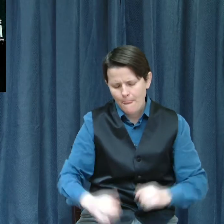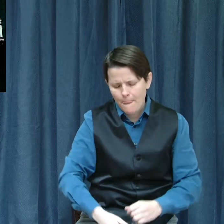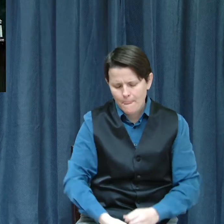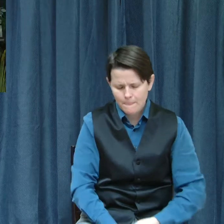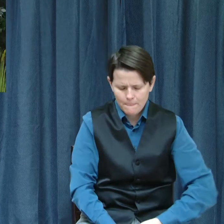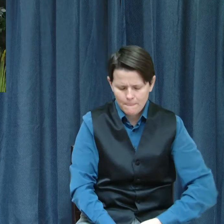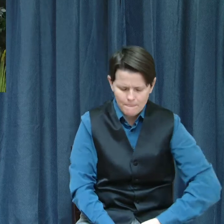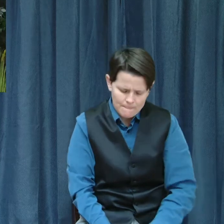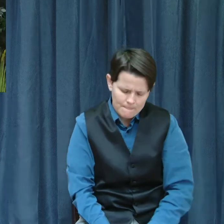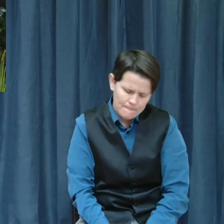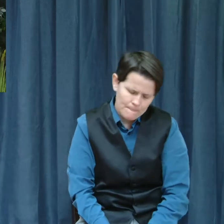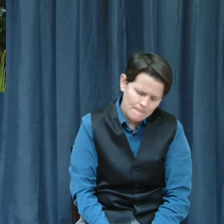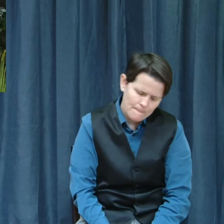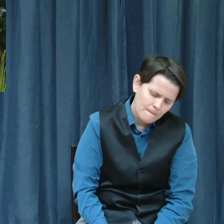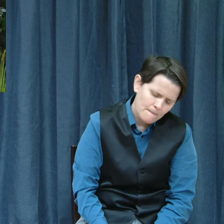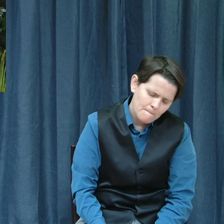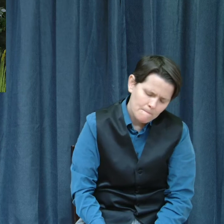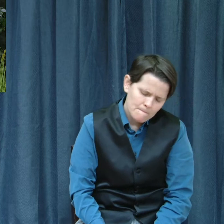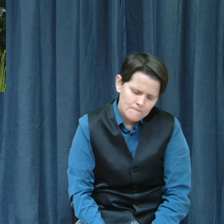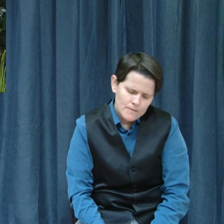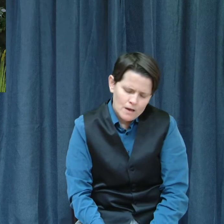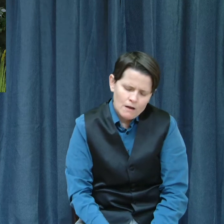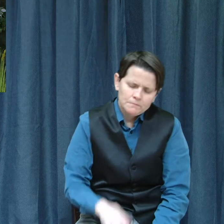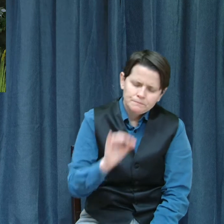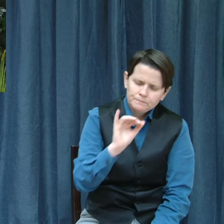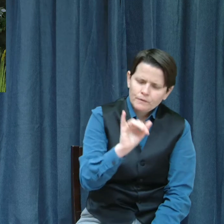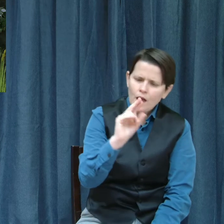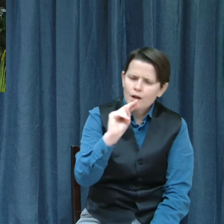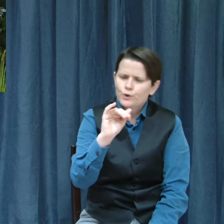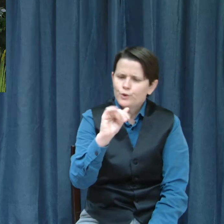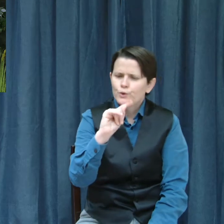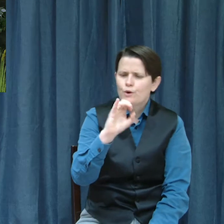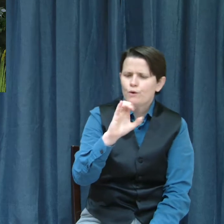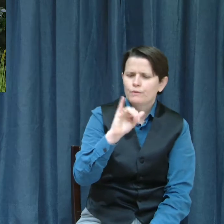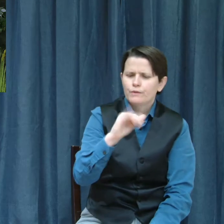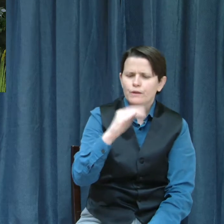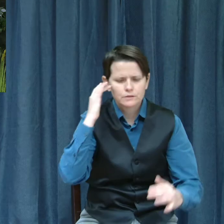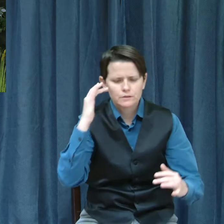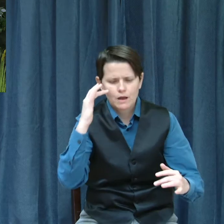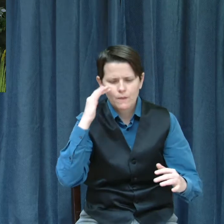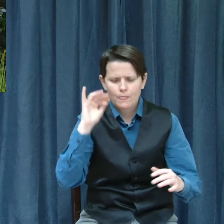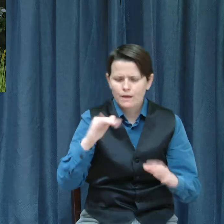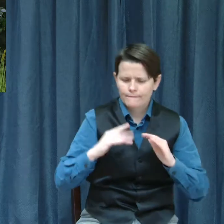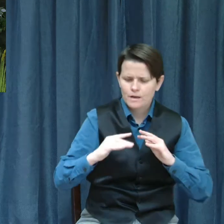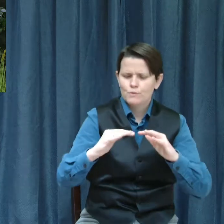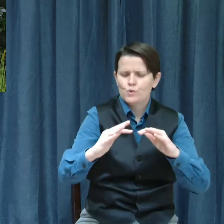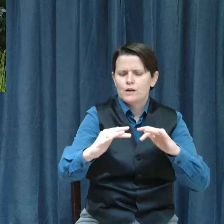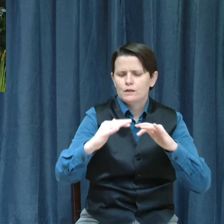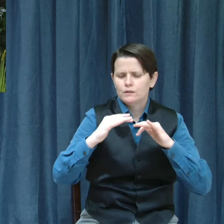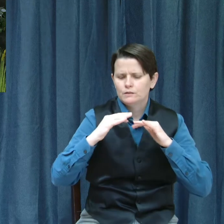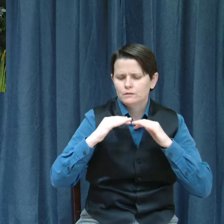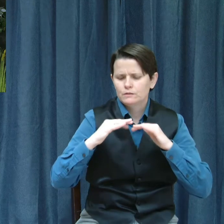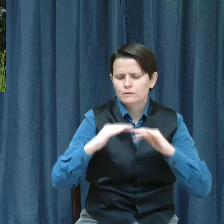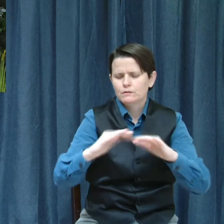So we imagine that note, that sound, that vibration of the crystal bowl that's traveling through the